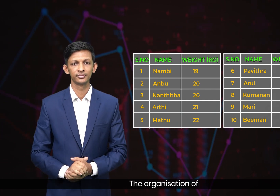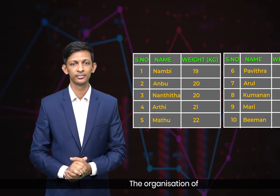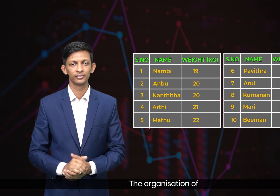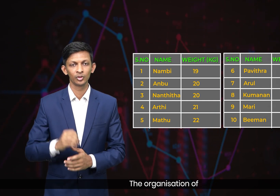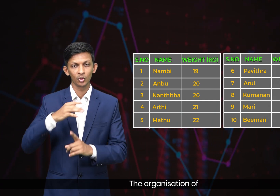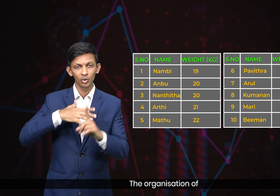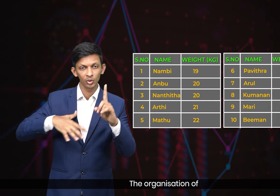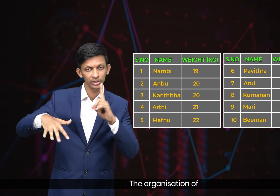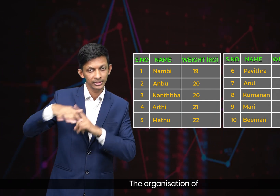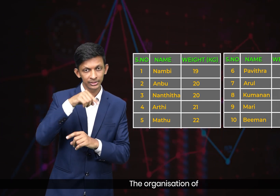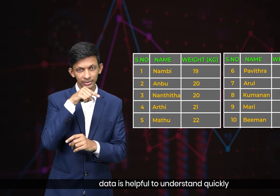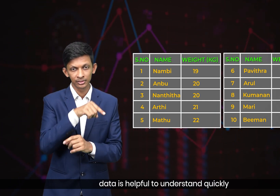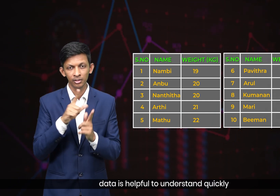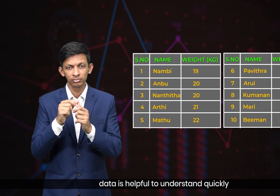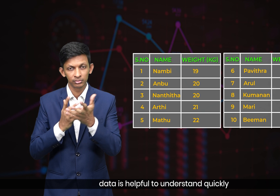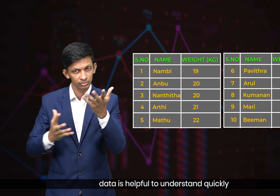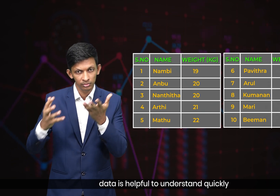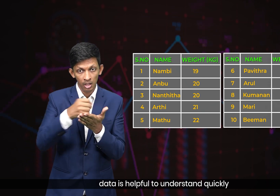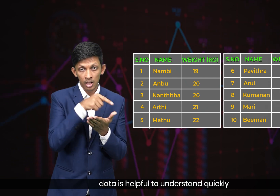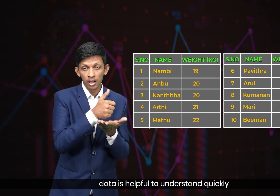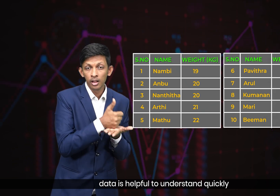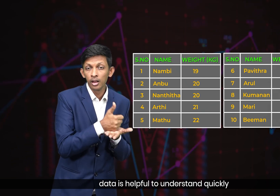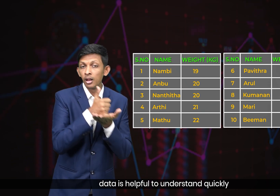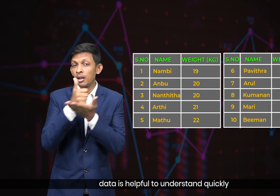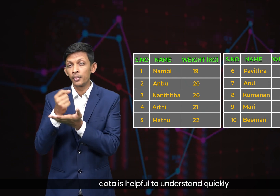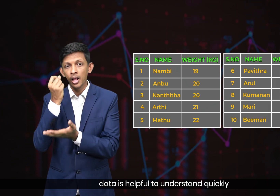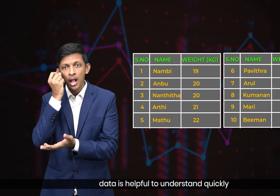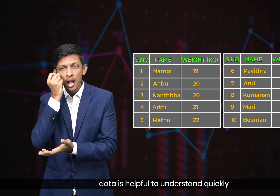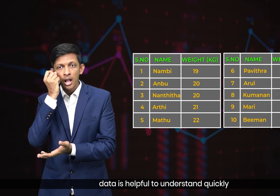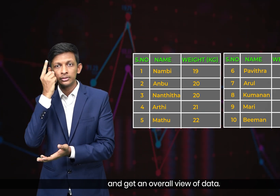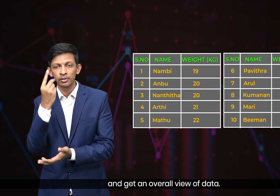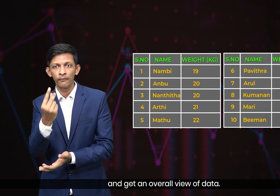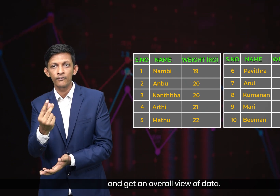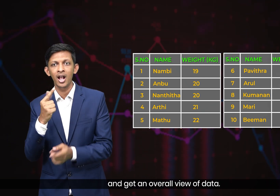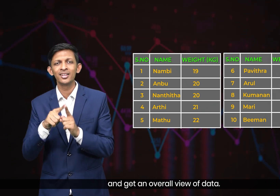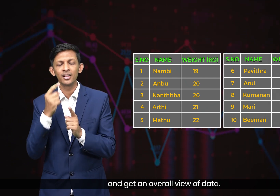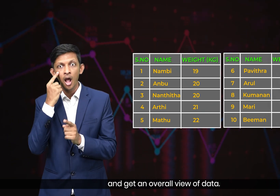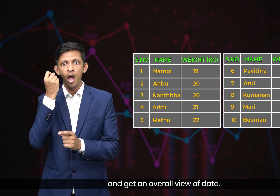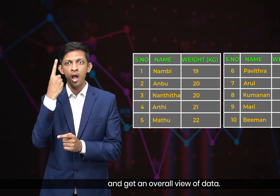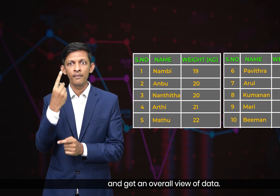The organization of data is helpful to understand quickly and get an overall view of data.